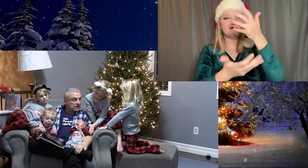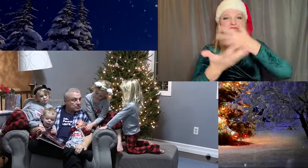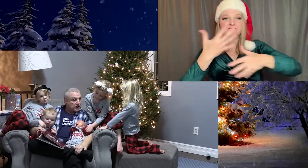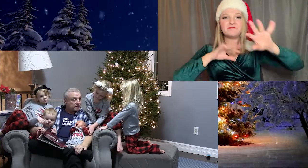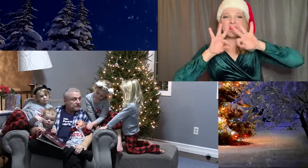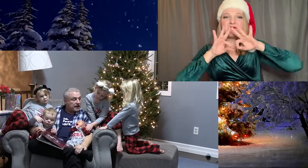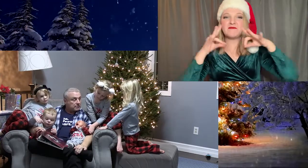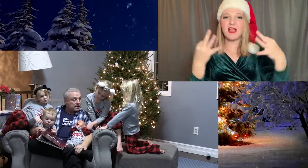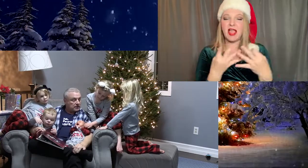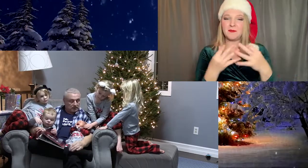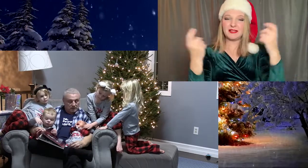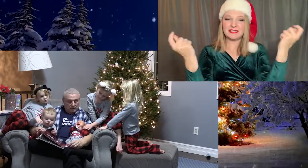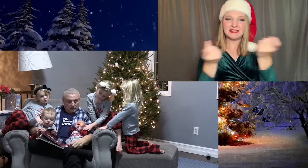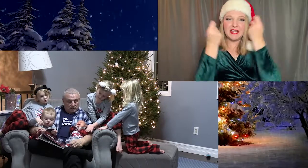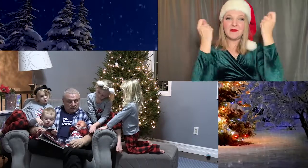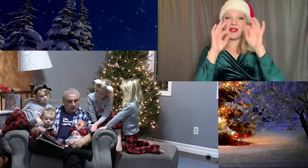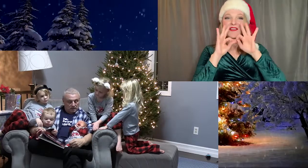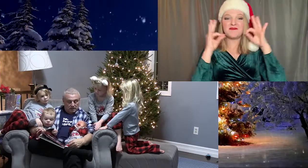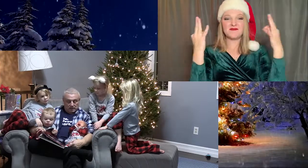all celebrate family.